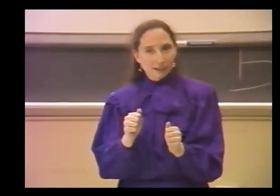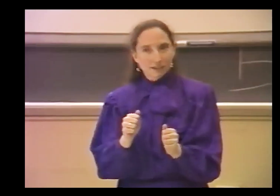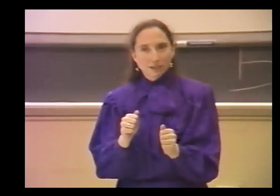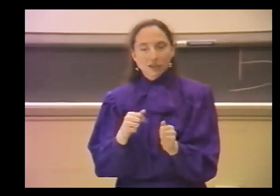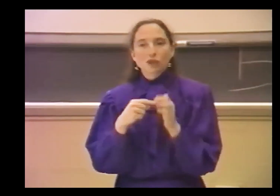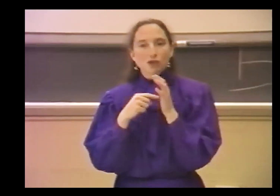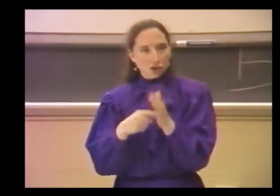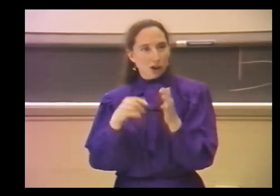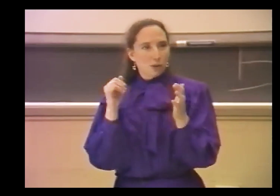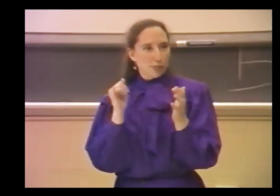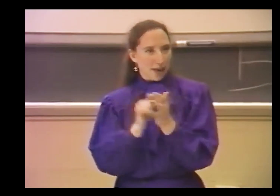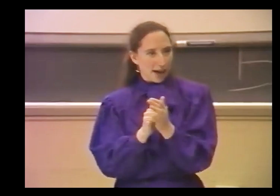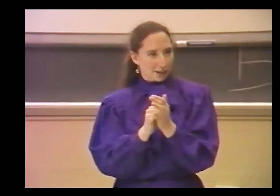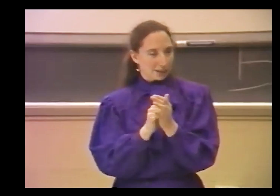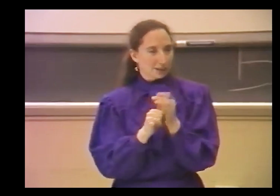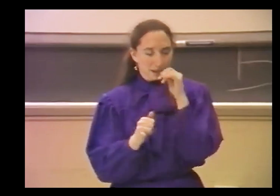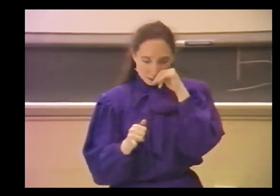can show that